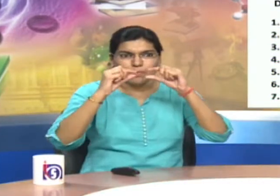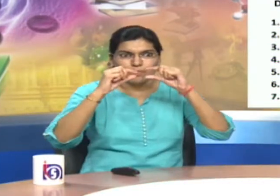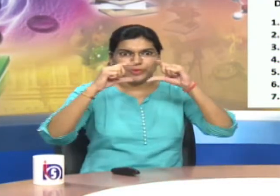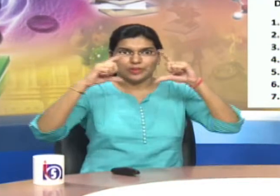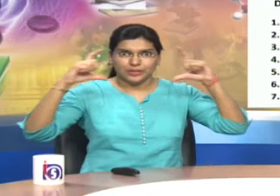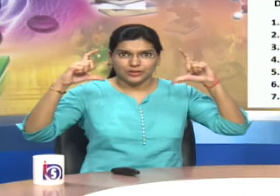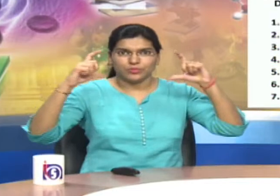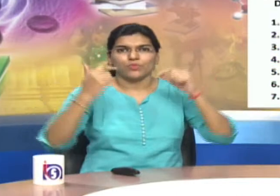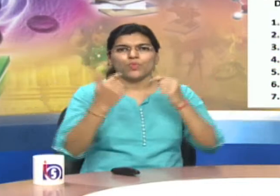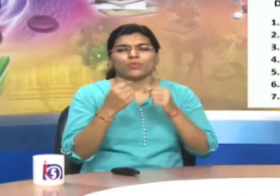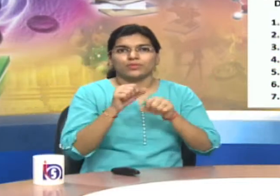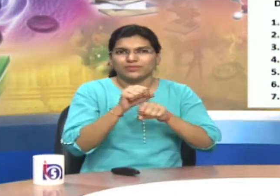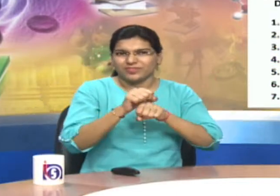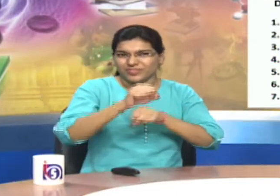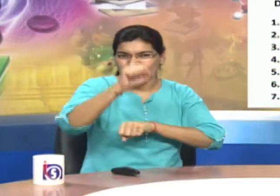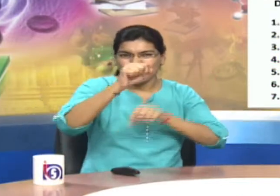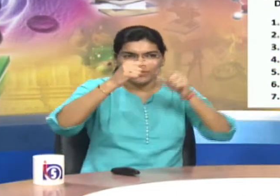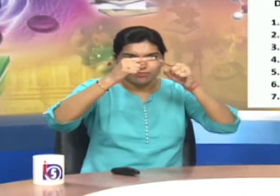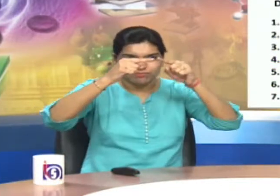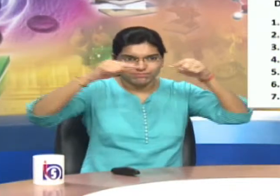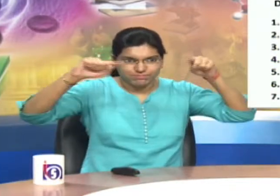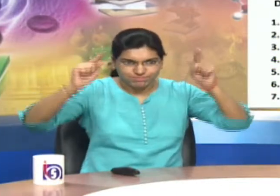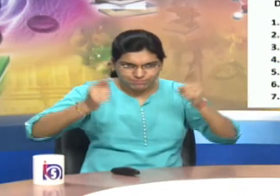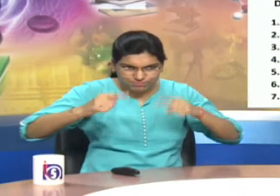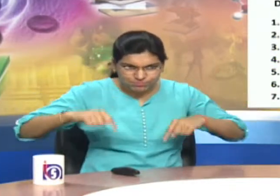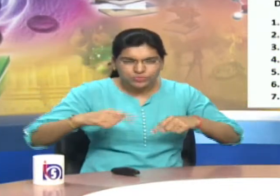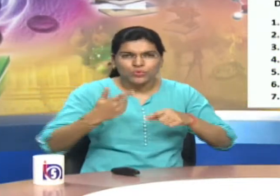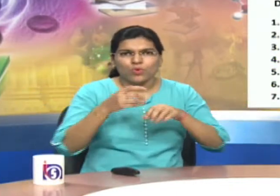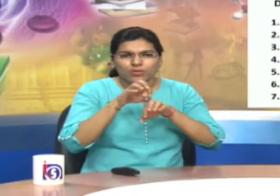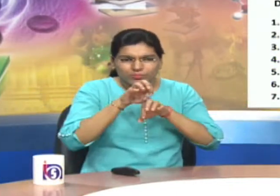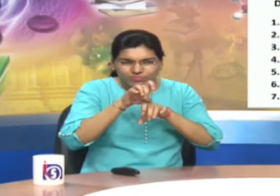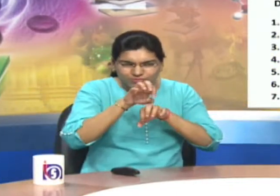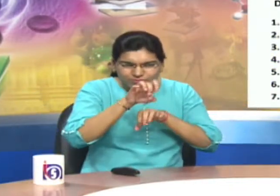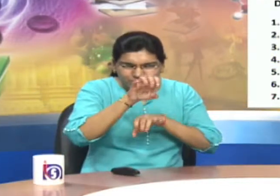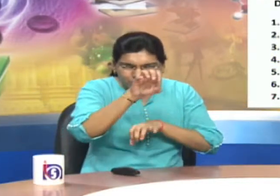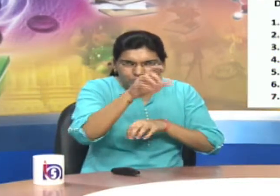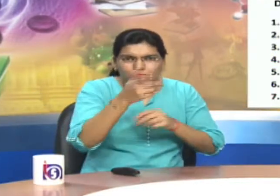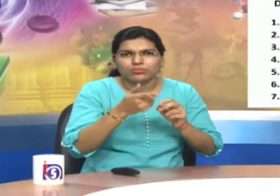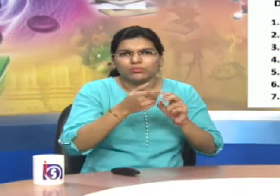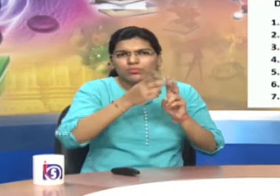stars and banners. You use different shapes.